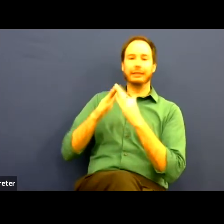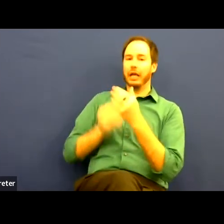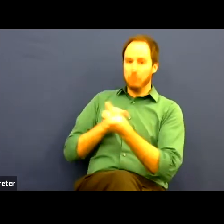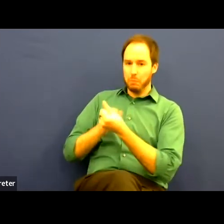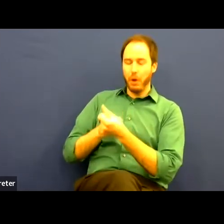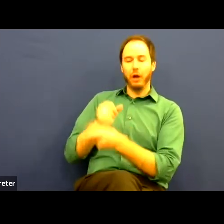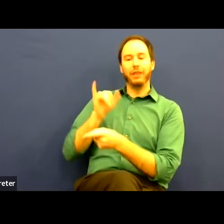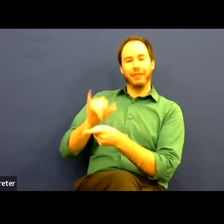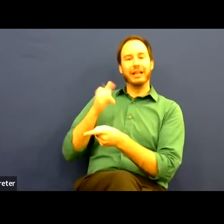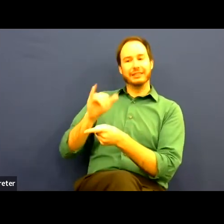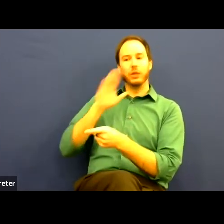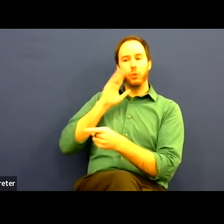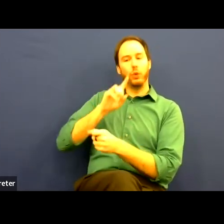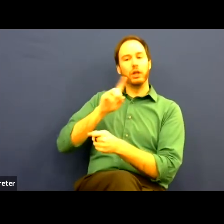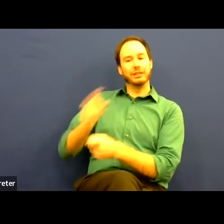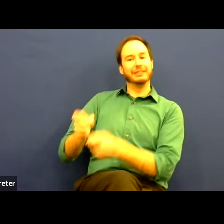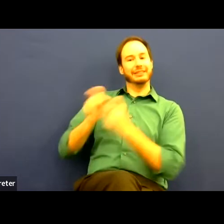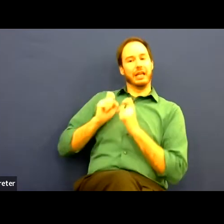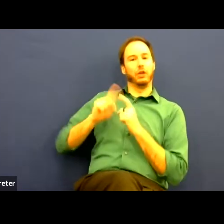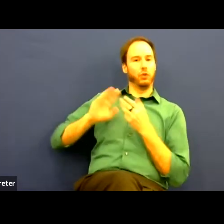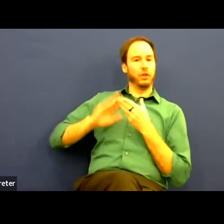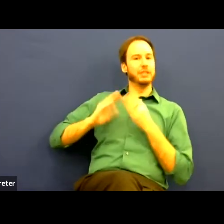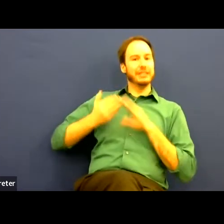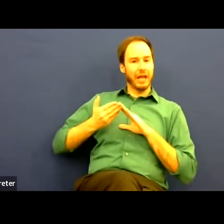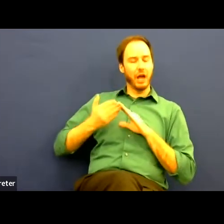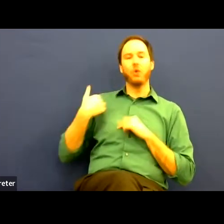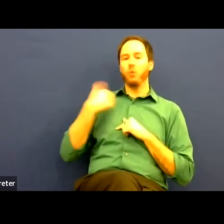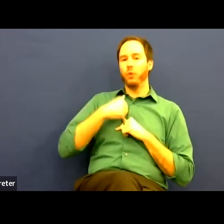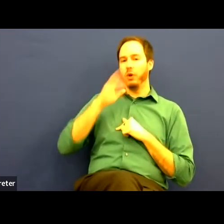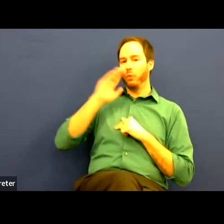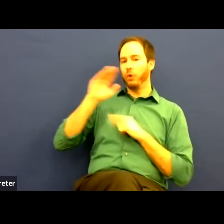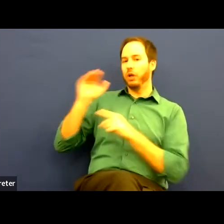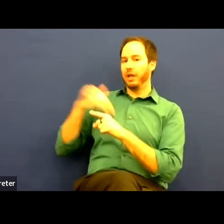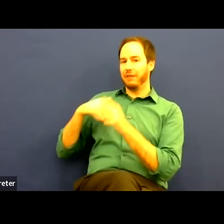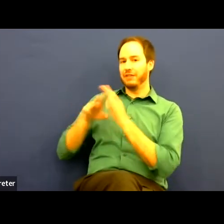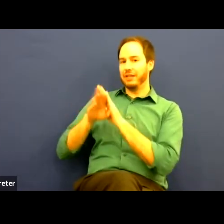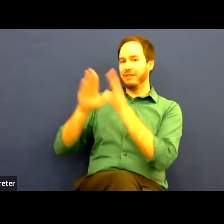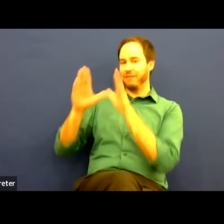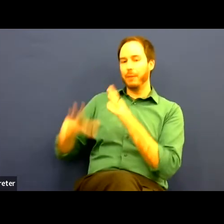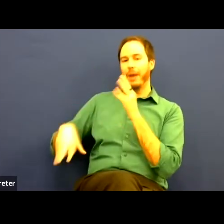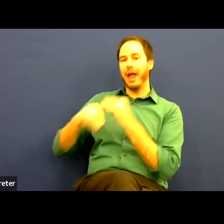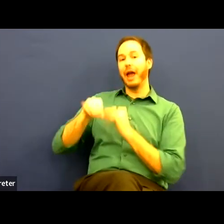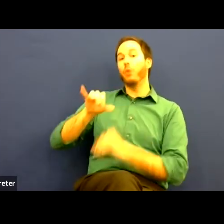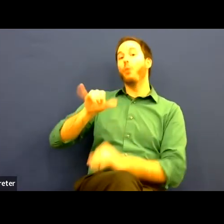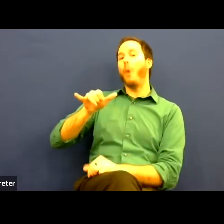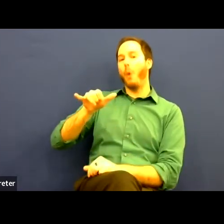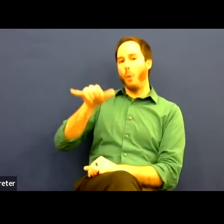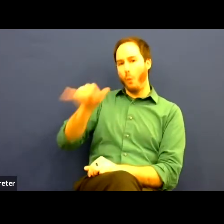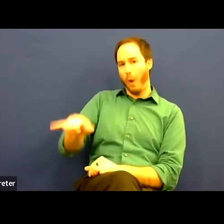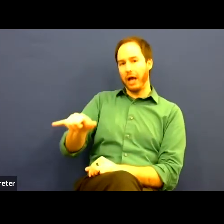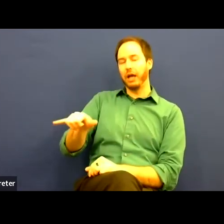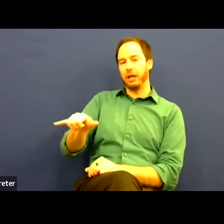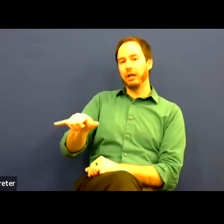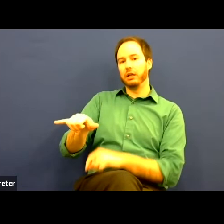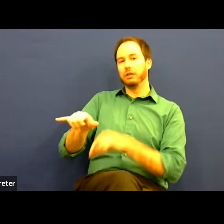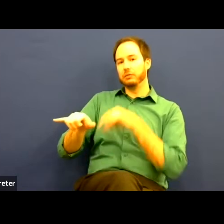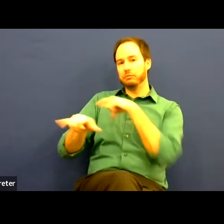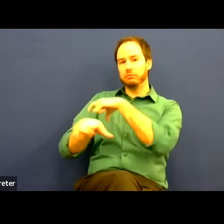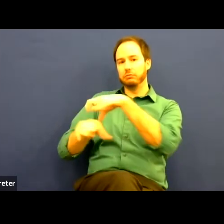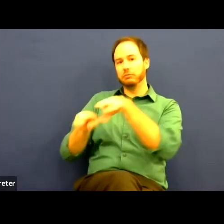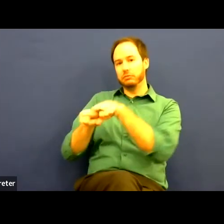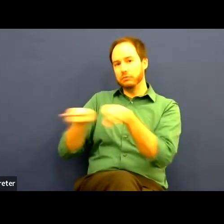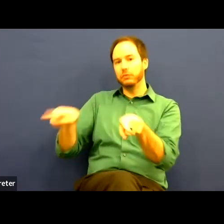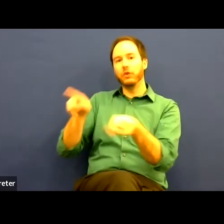be dedicated to the town. We had the developer put in Ys at certain